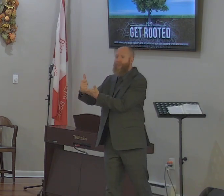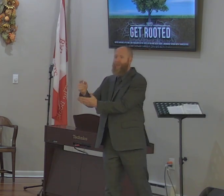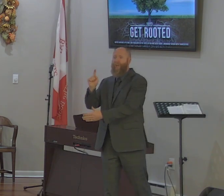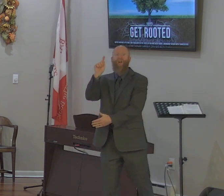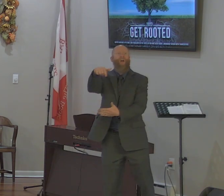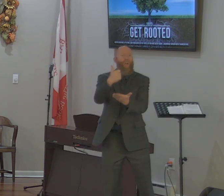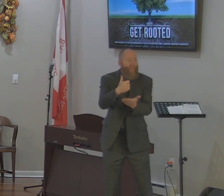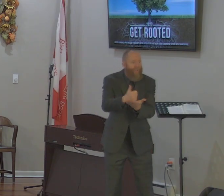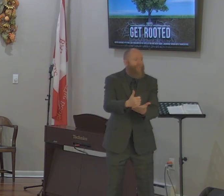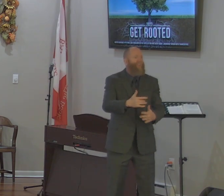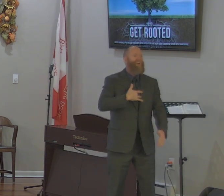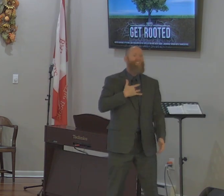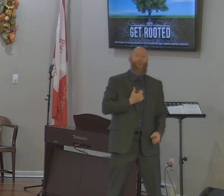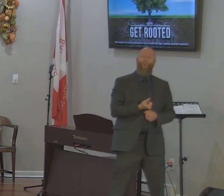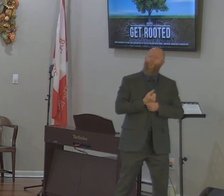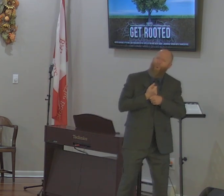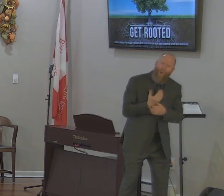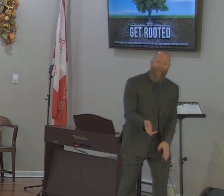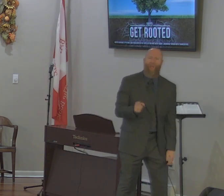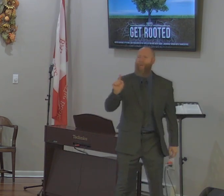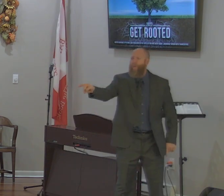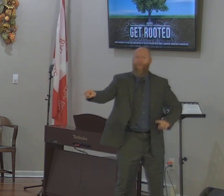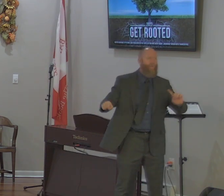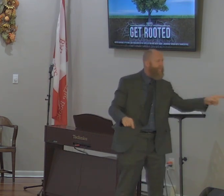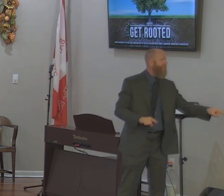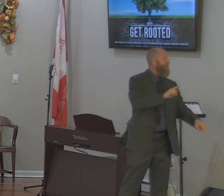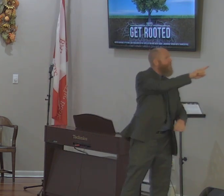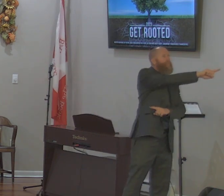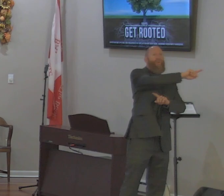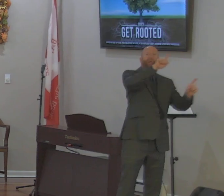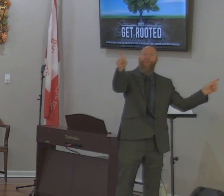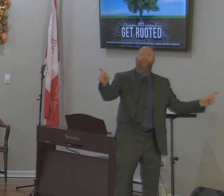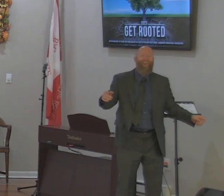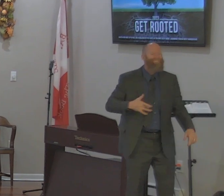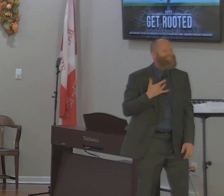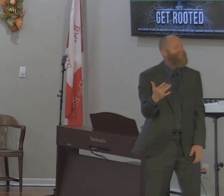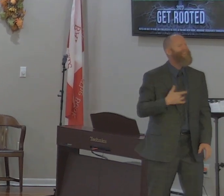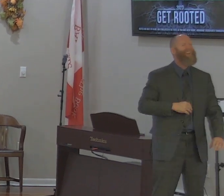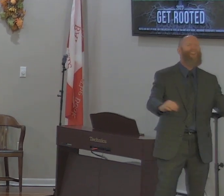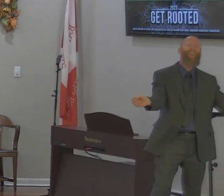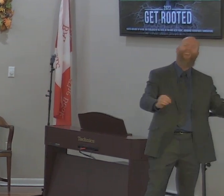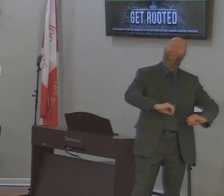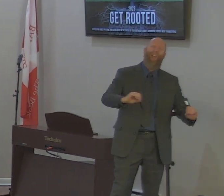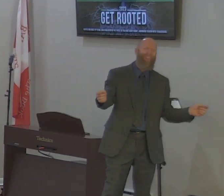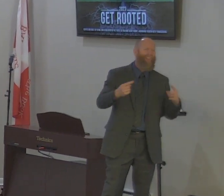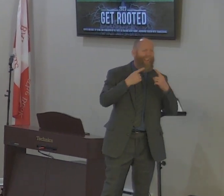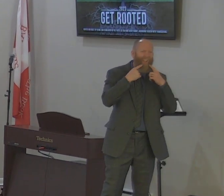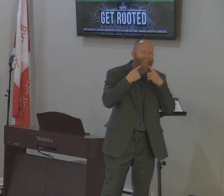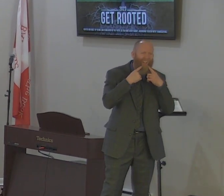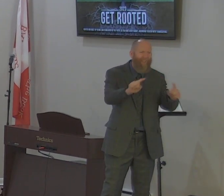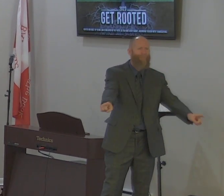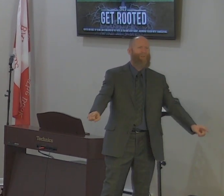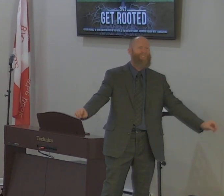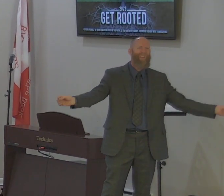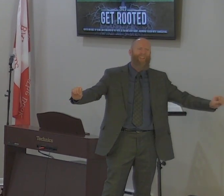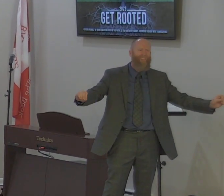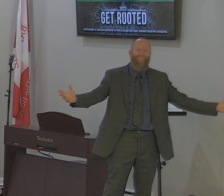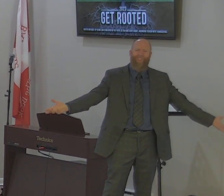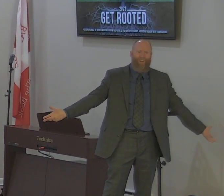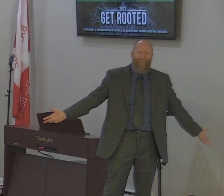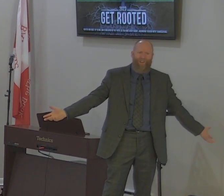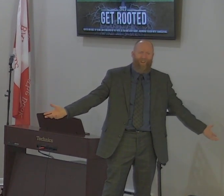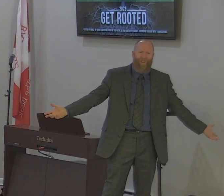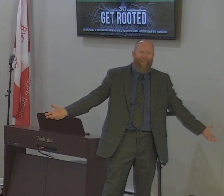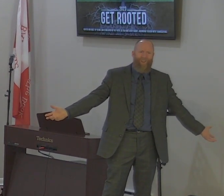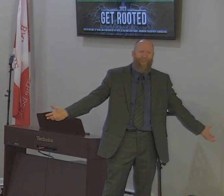you get run ragged and you're exhausted. And it seems like nothing you're doing actually accomplishes anything, right? Am I the only